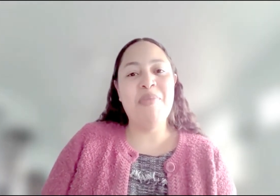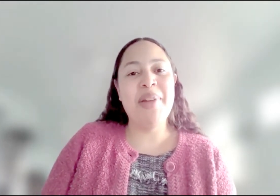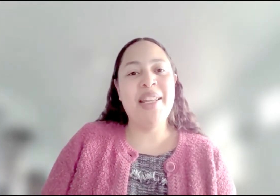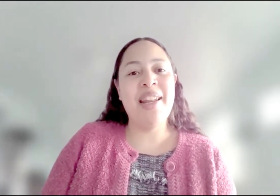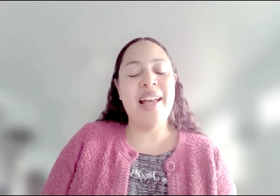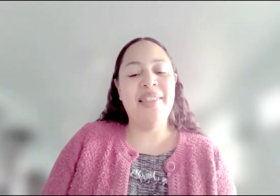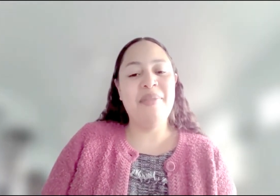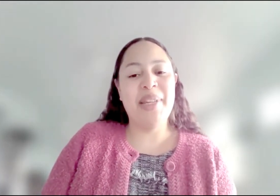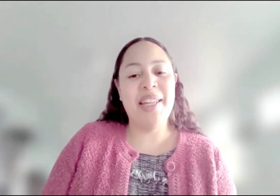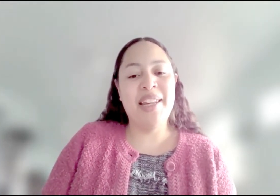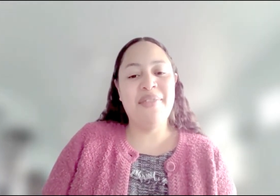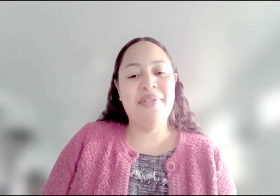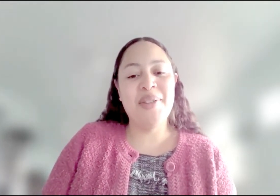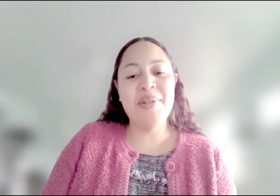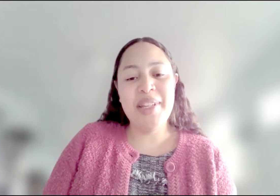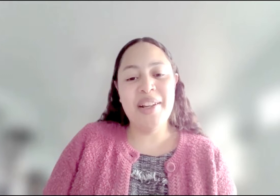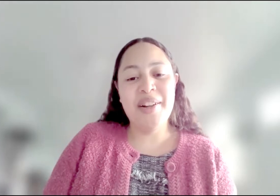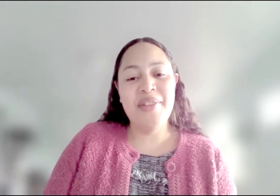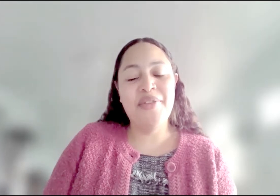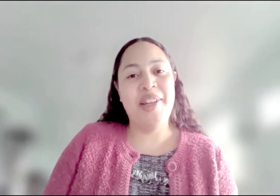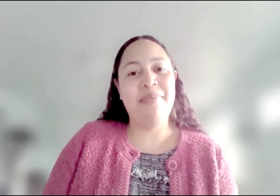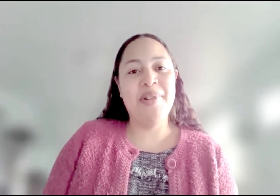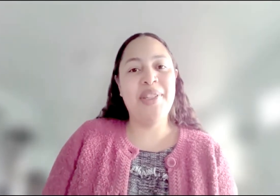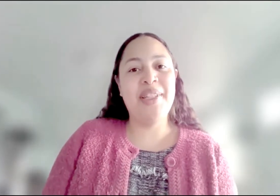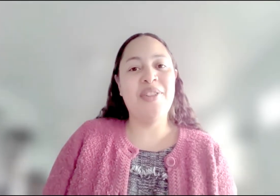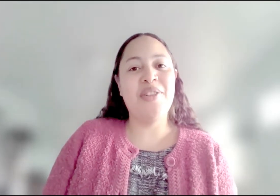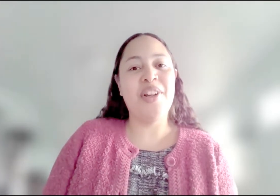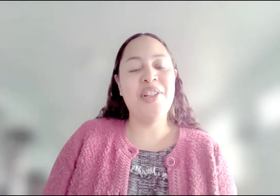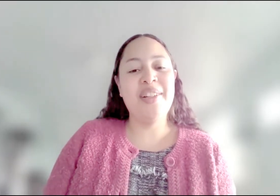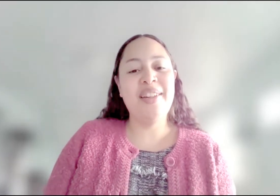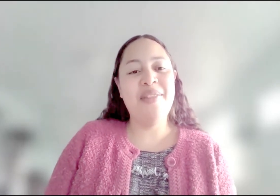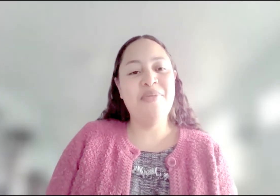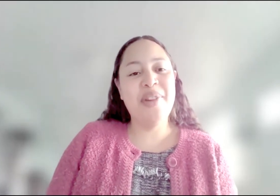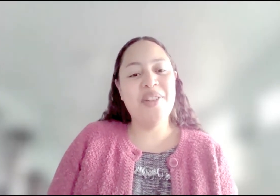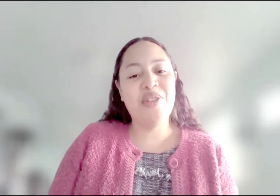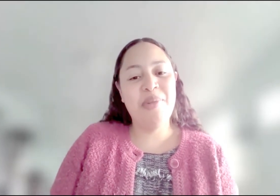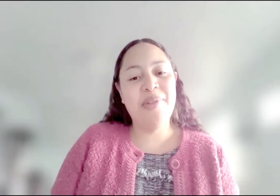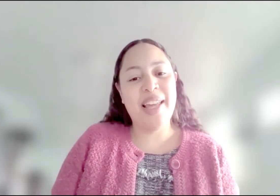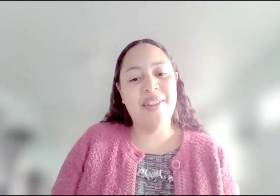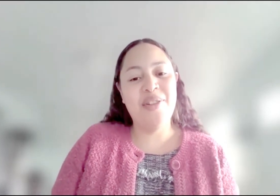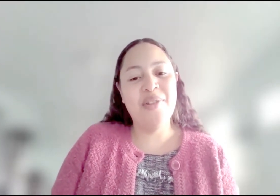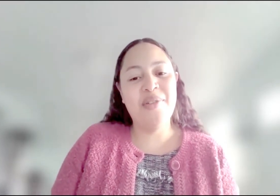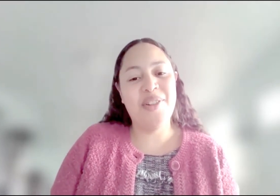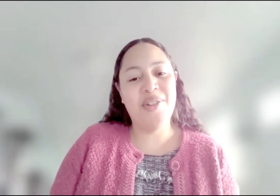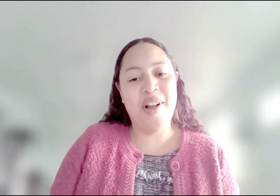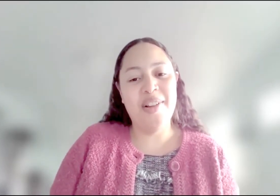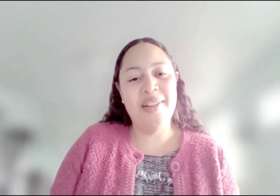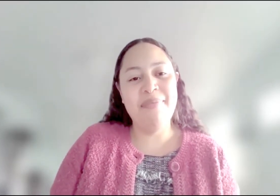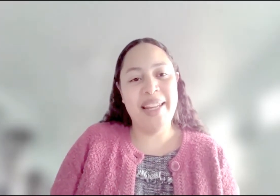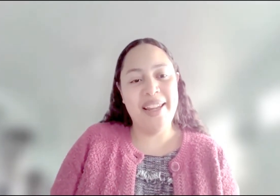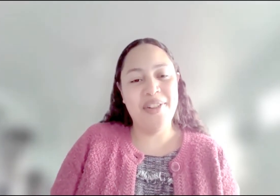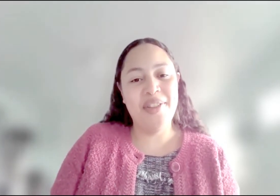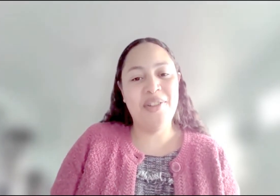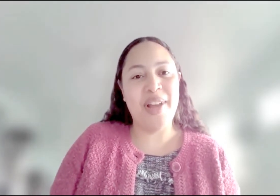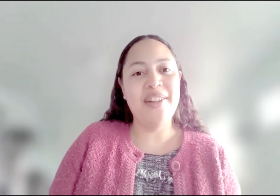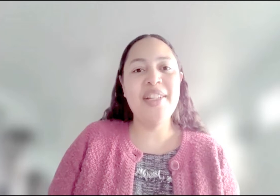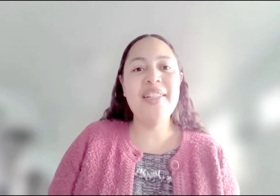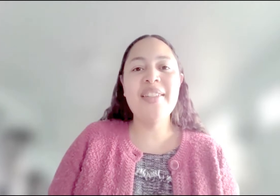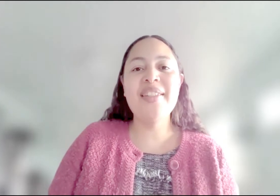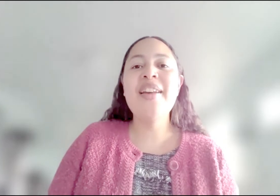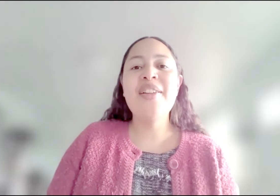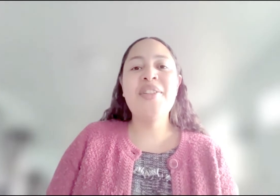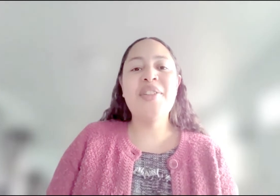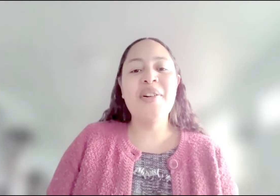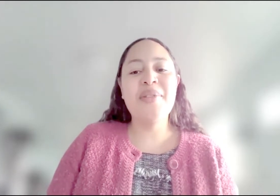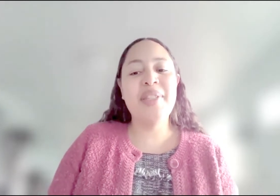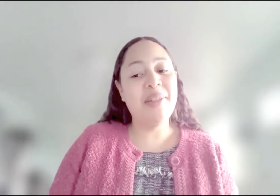to open at the beginning of the school year for in-person instruction, and we attribute that to our strong mitigation